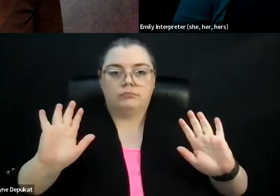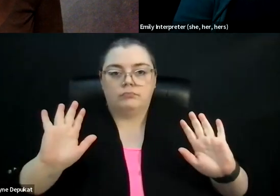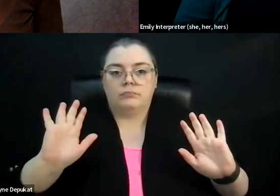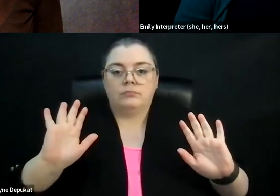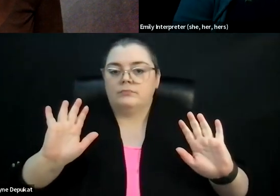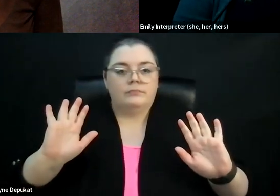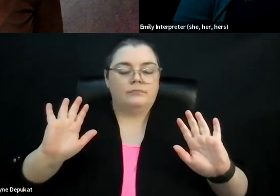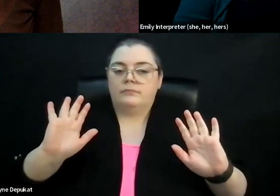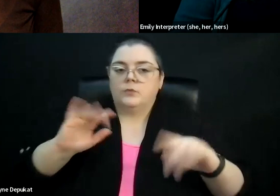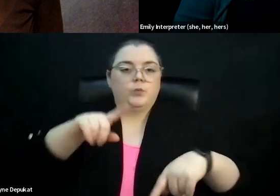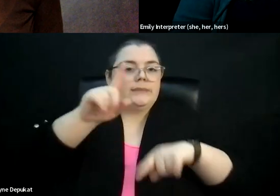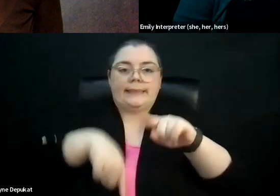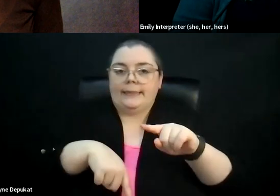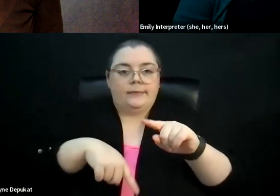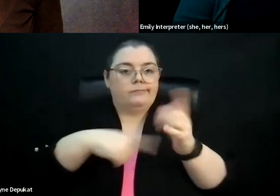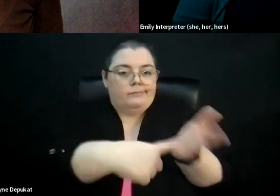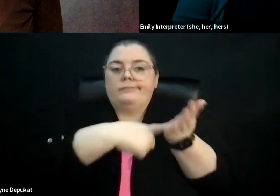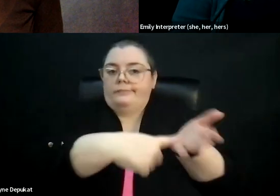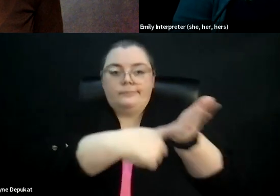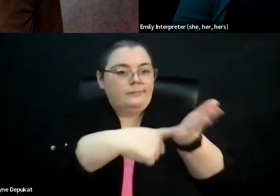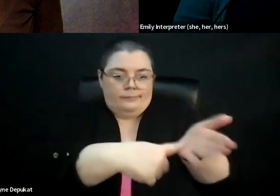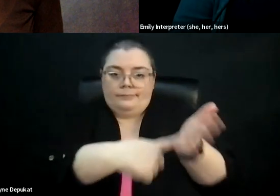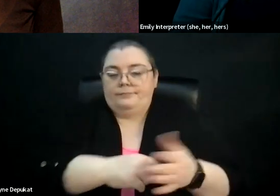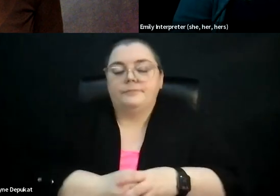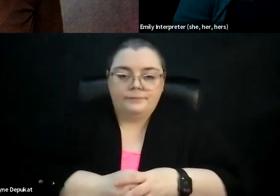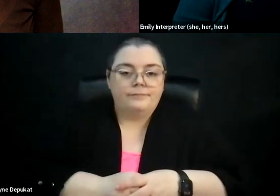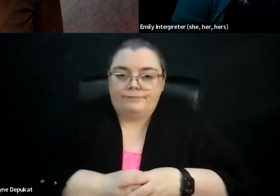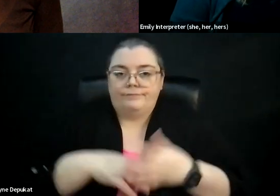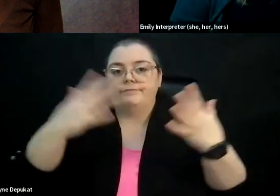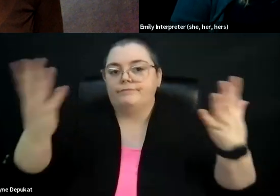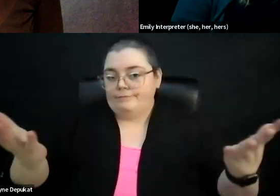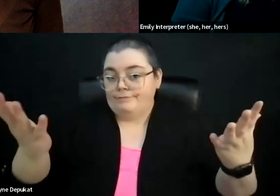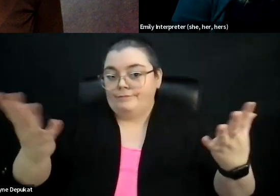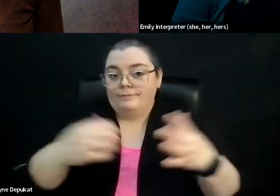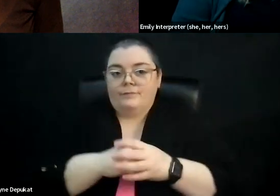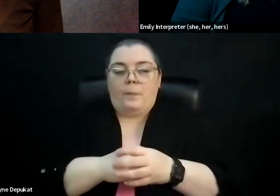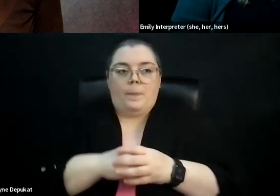I got it. That's it. You can't discuss matters any further in that email chain.